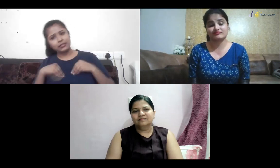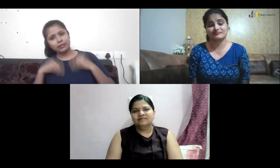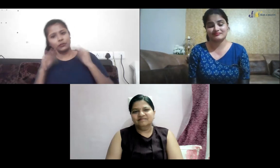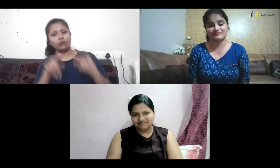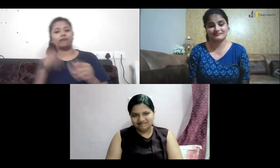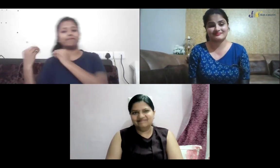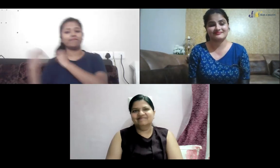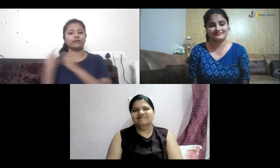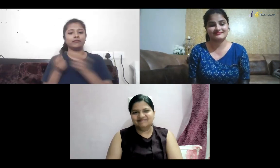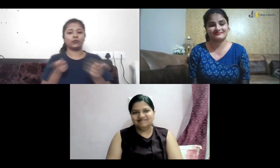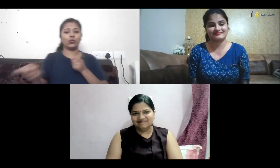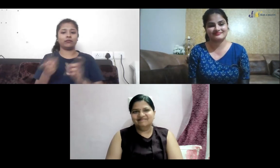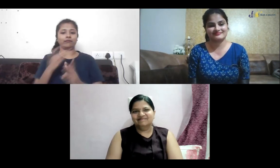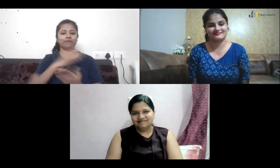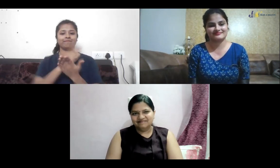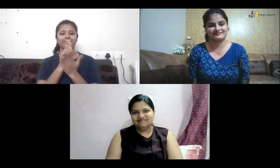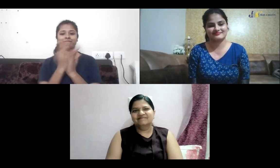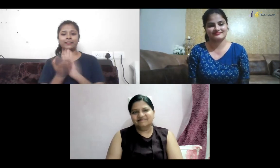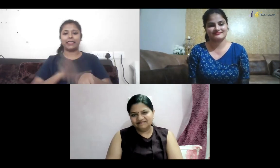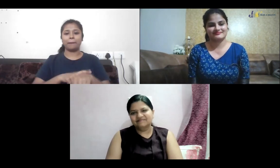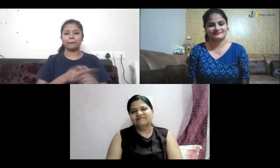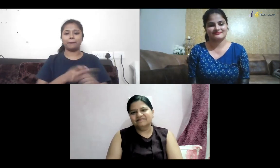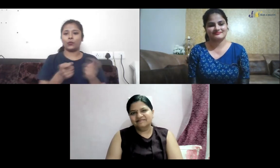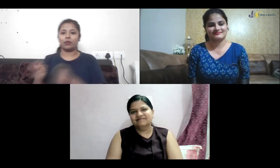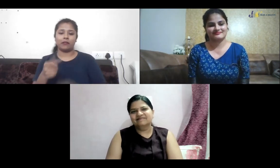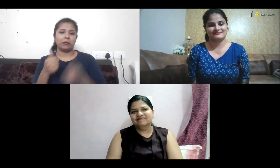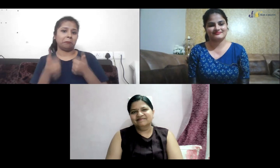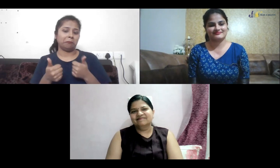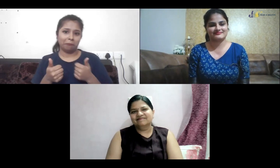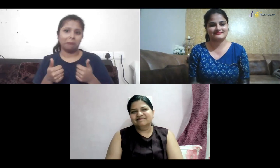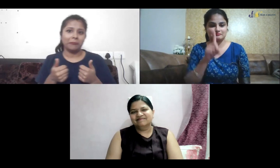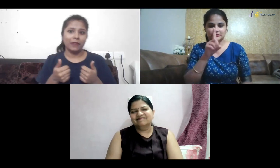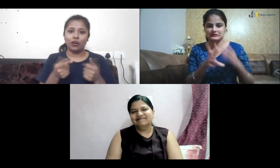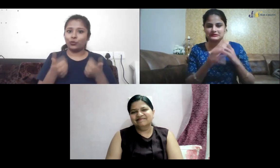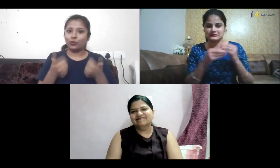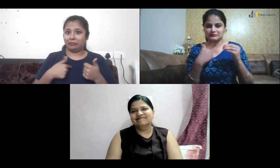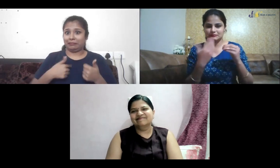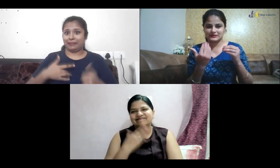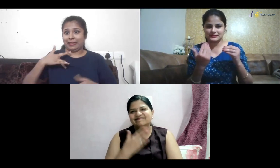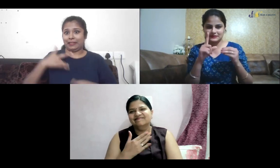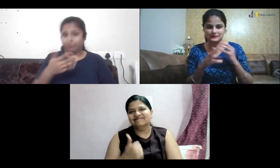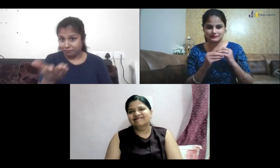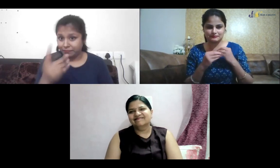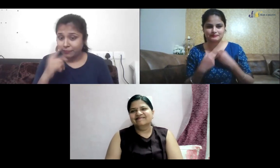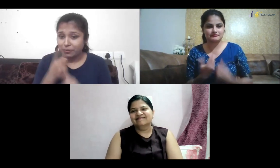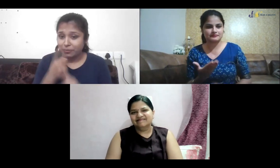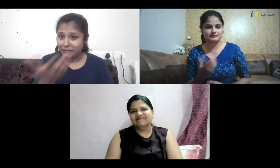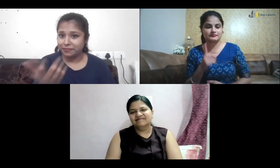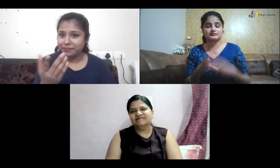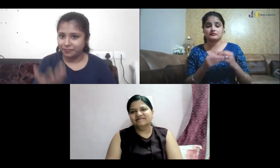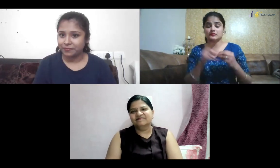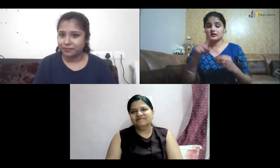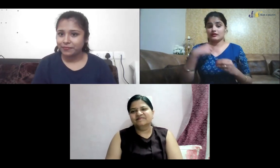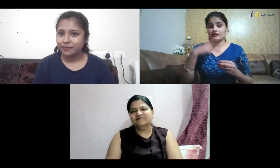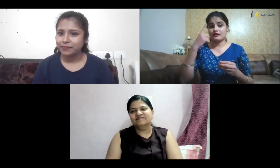you are supporting, your husband is supporting, and also Kavita, you both are managing the things according to the time. That's great. Yes, yes,